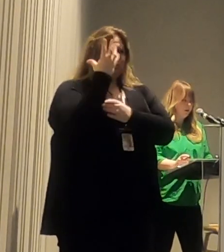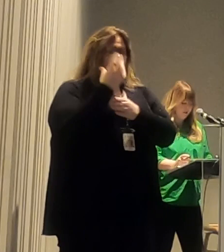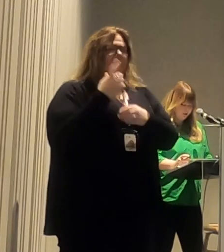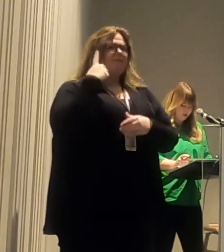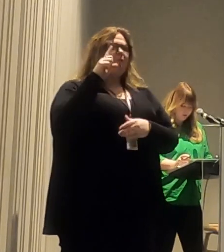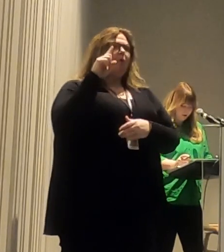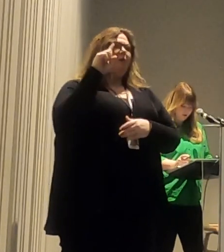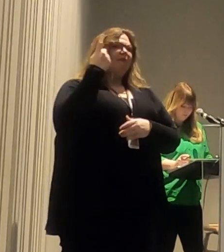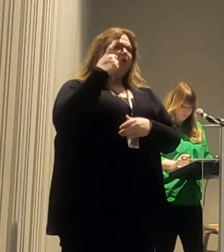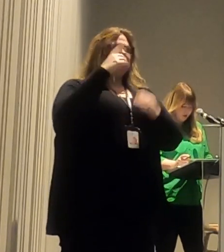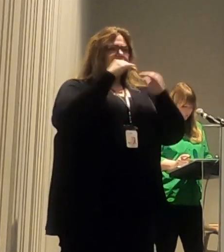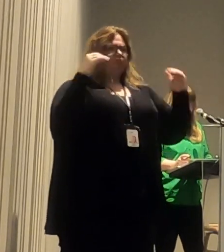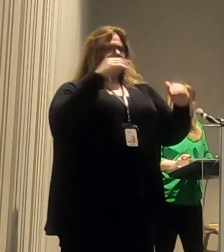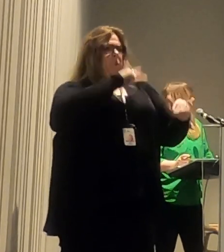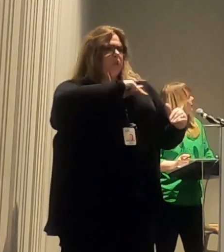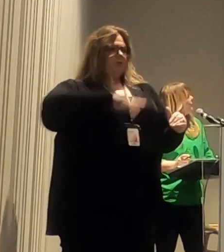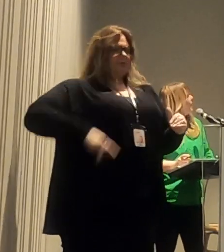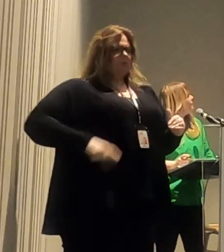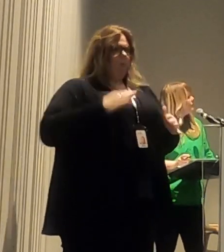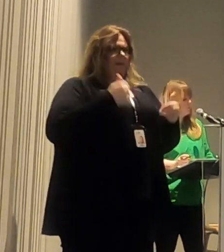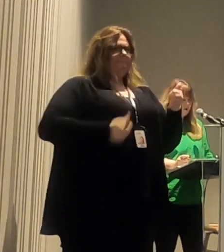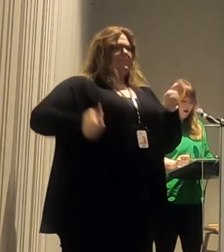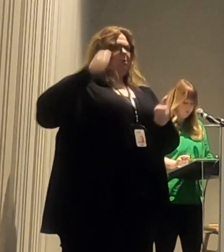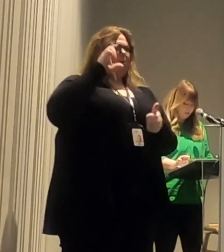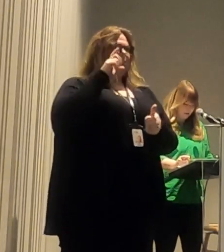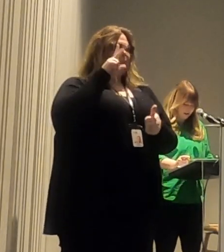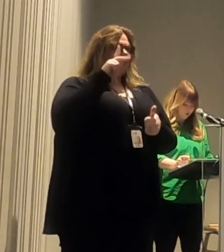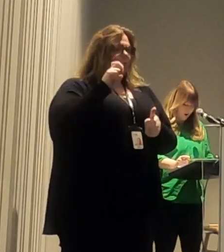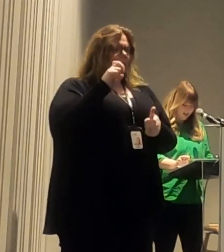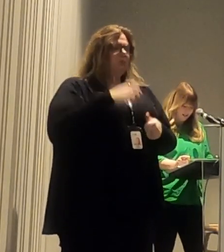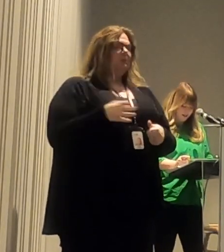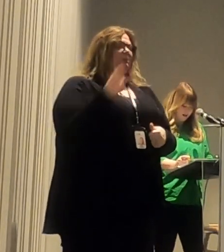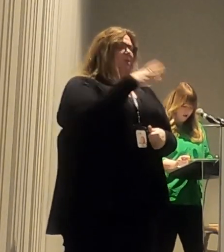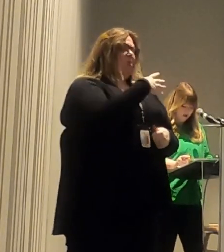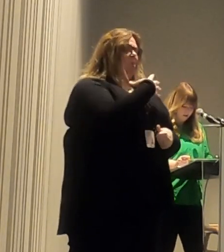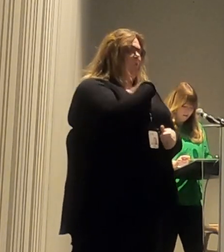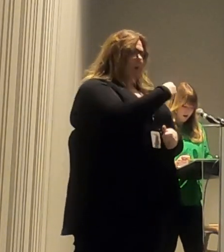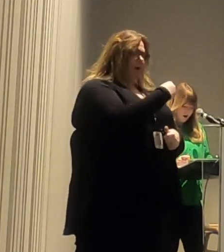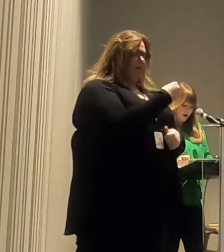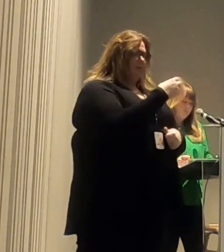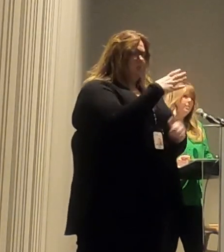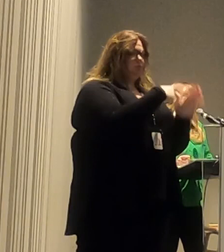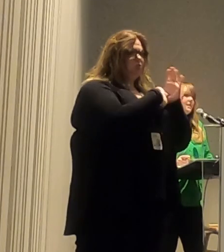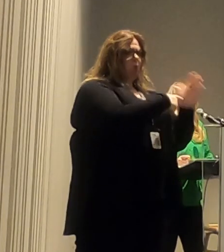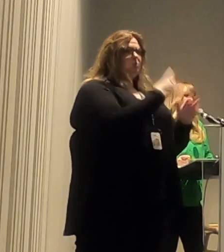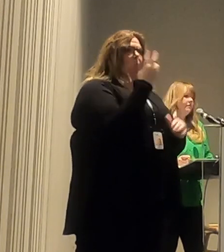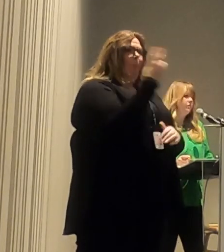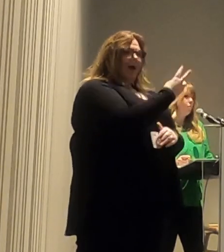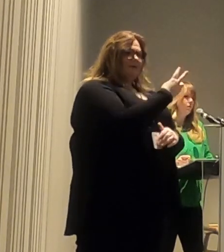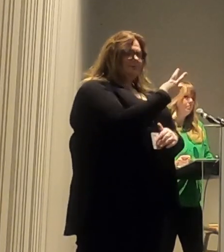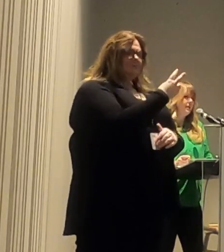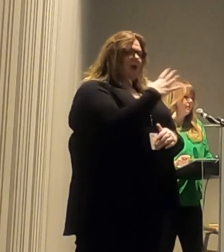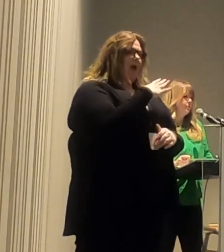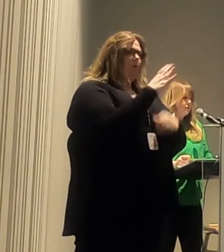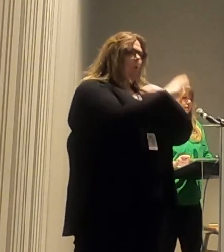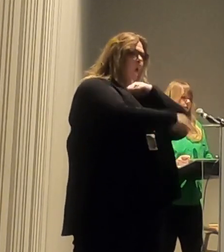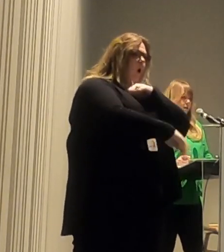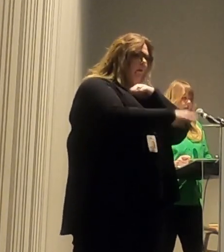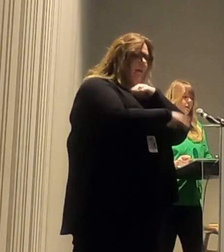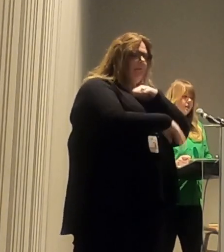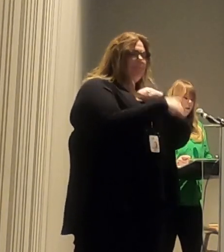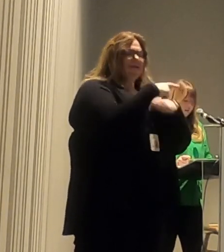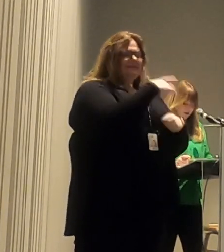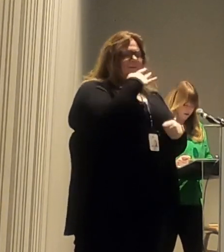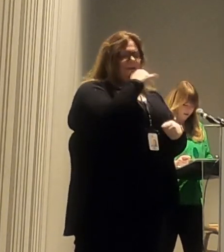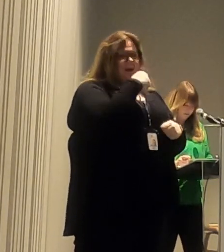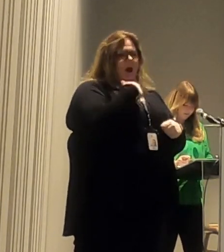princes or imperial dukes. White on the left represents west and autumn, but was not often worn because it was